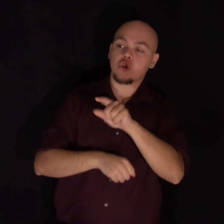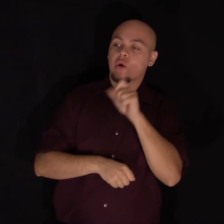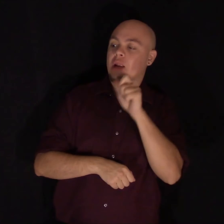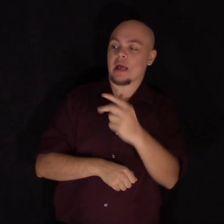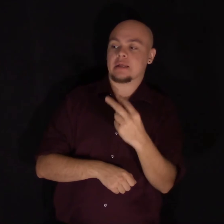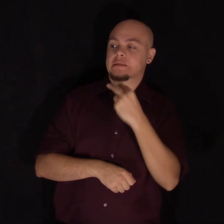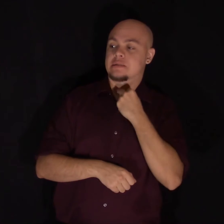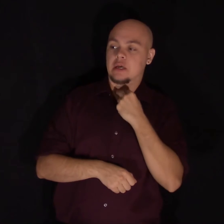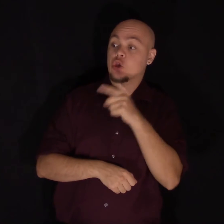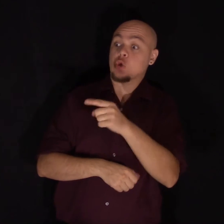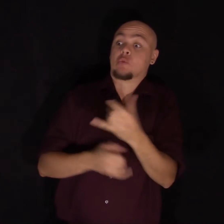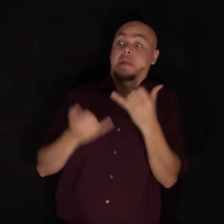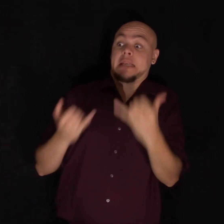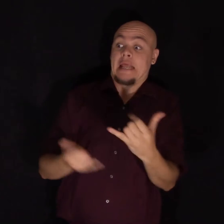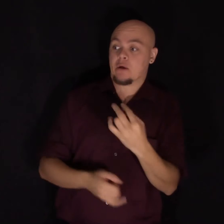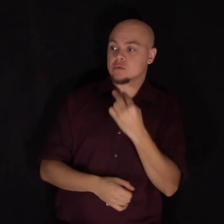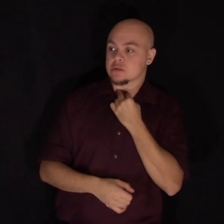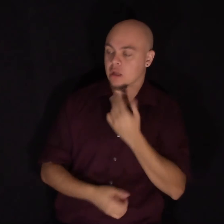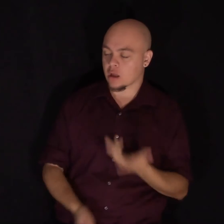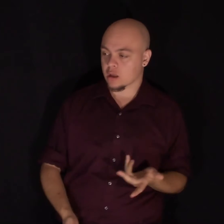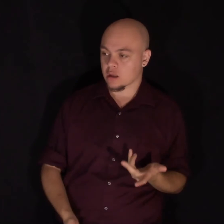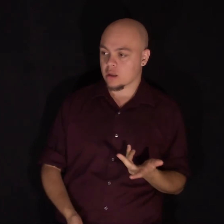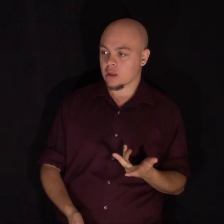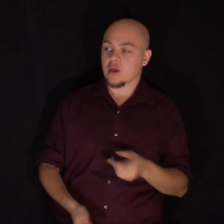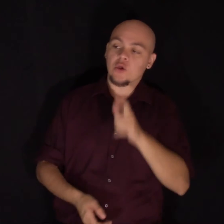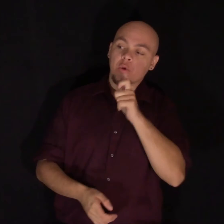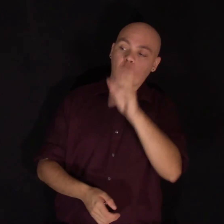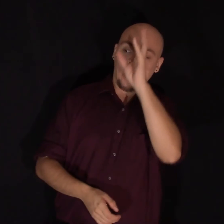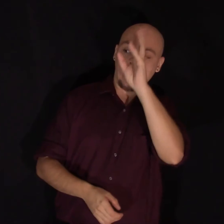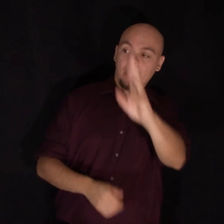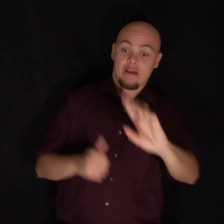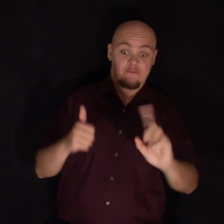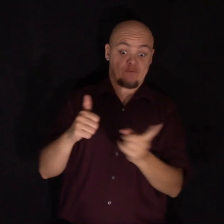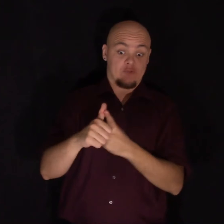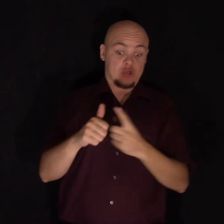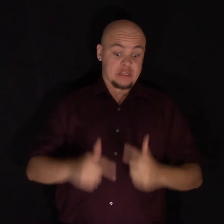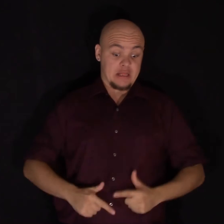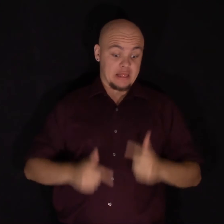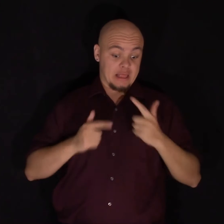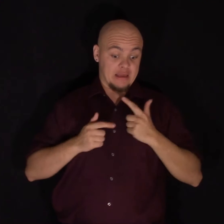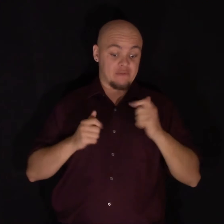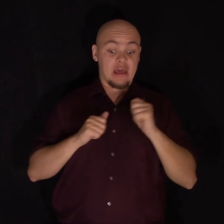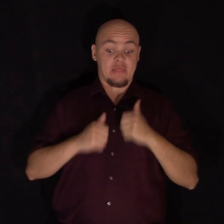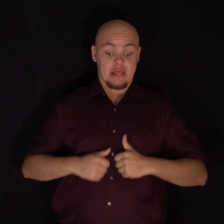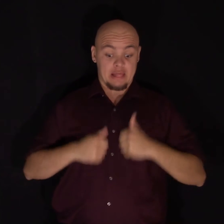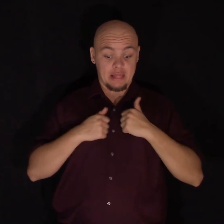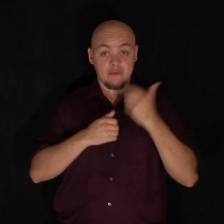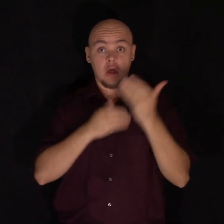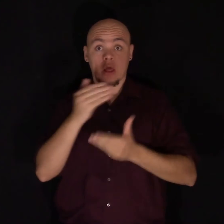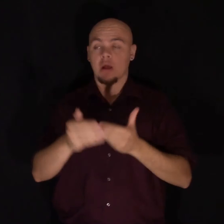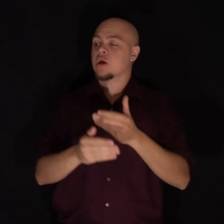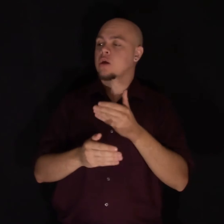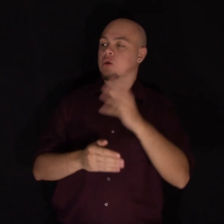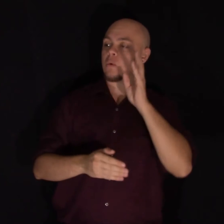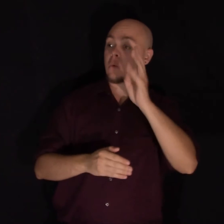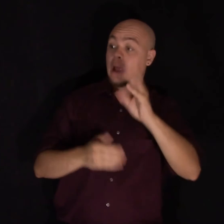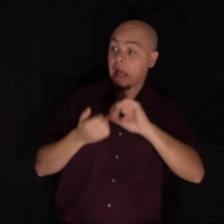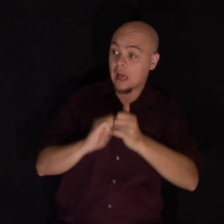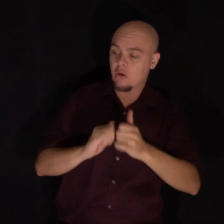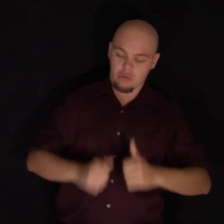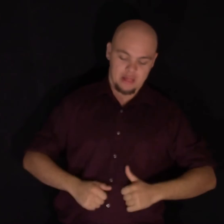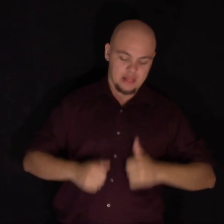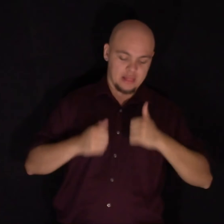stuck now. You don't create your life first and then live it. You create it by living it, not agonizing about